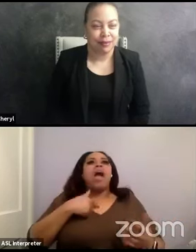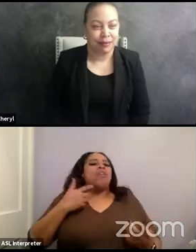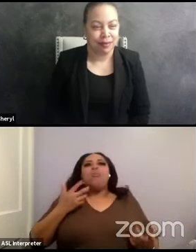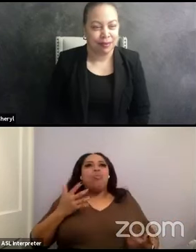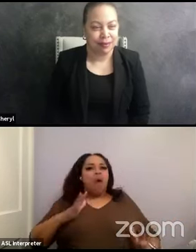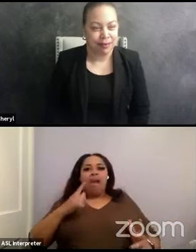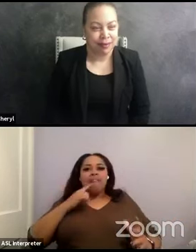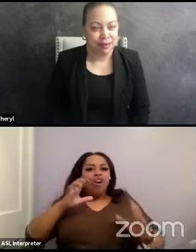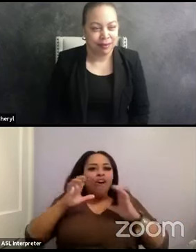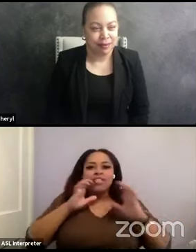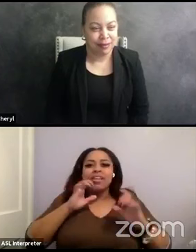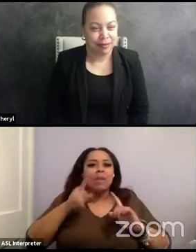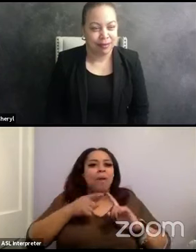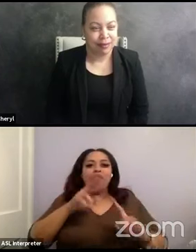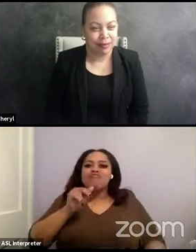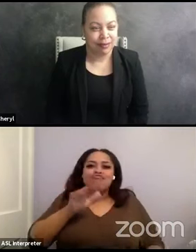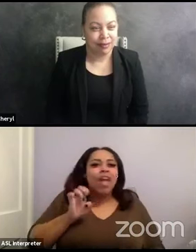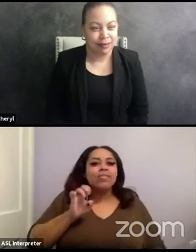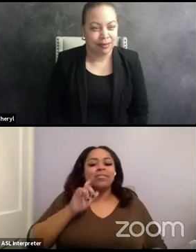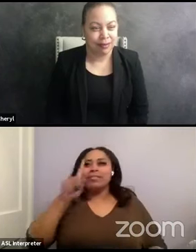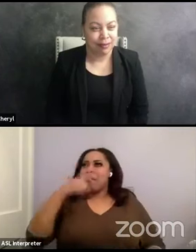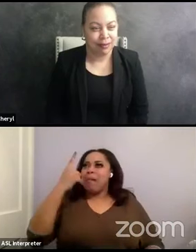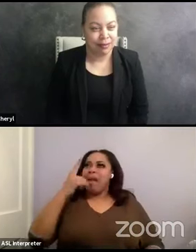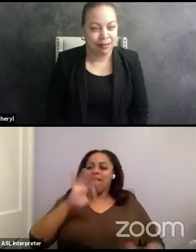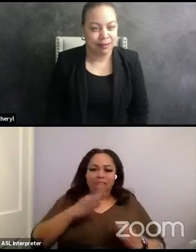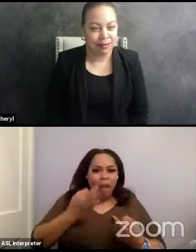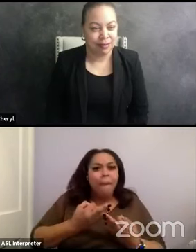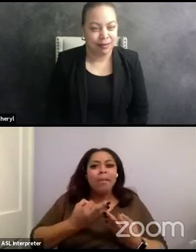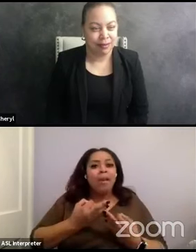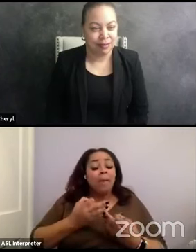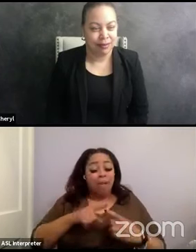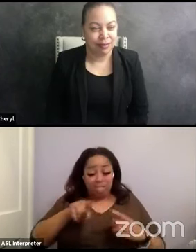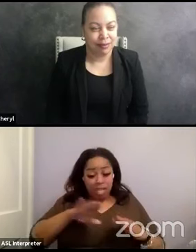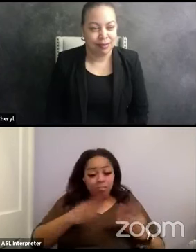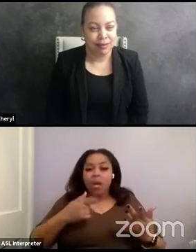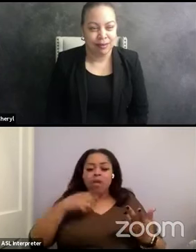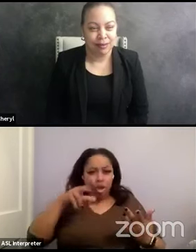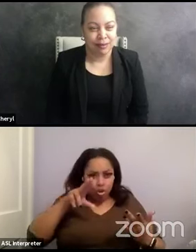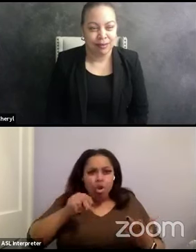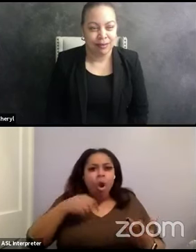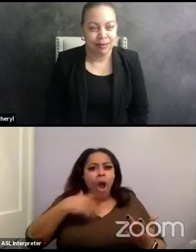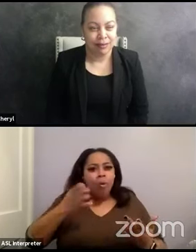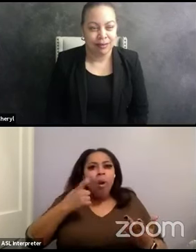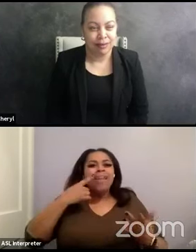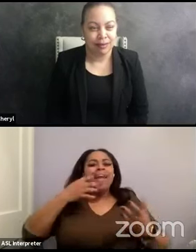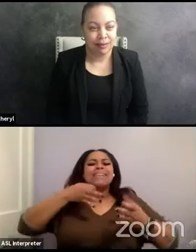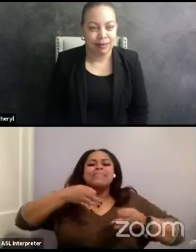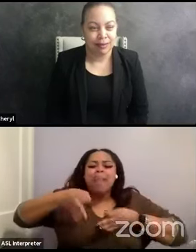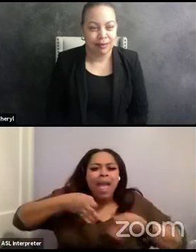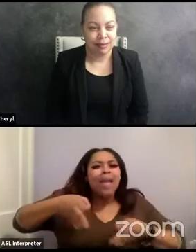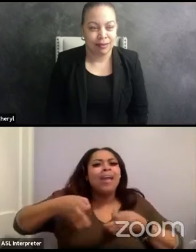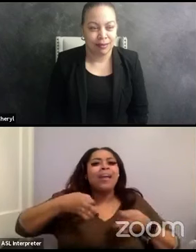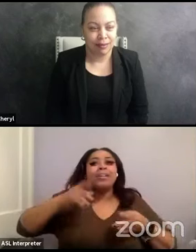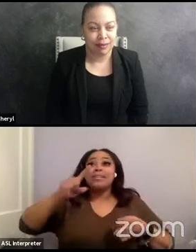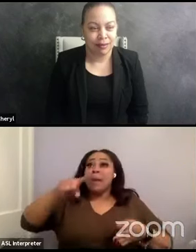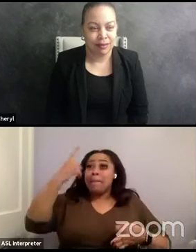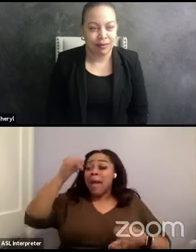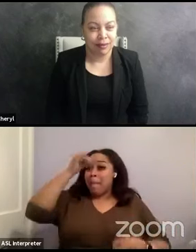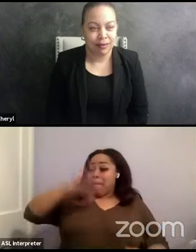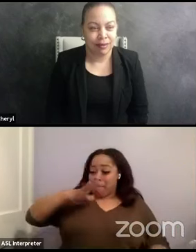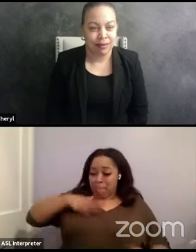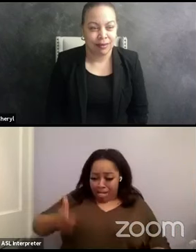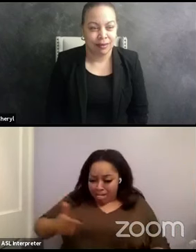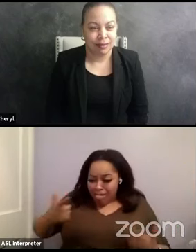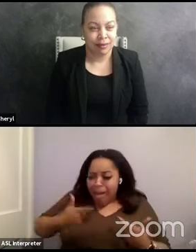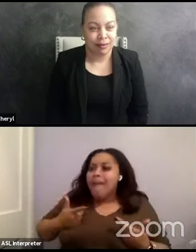have a conversation about race as a black femme, right? And but this book I was like, no, I want to explain to the black men in my life,